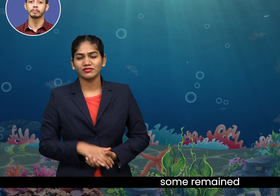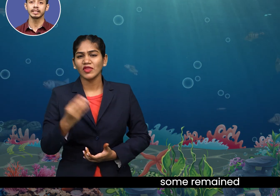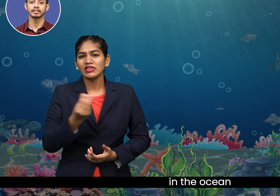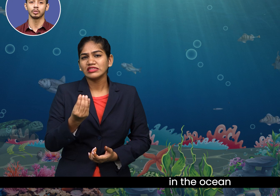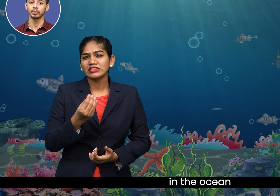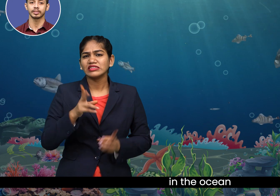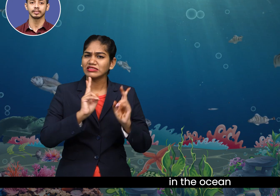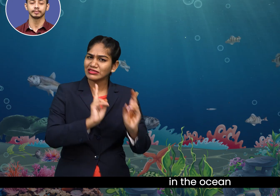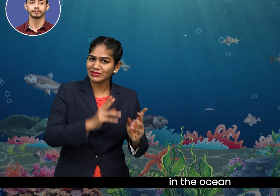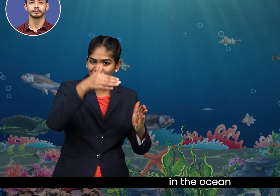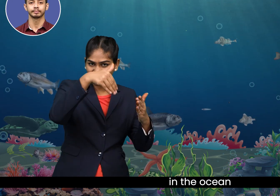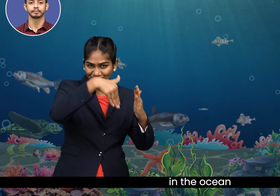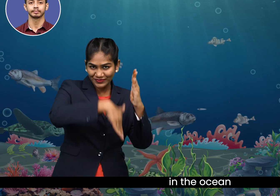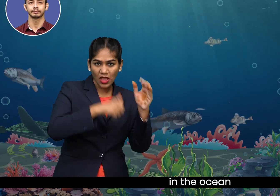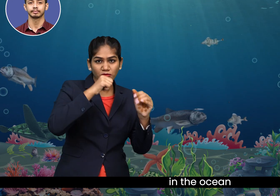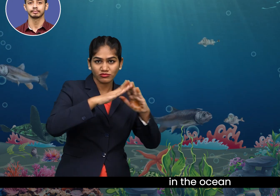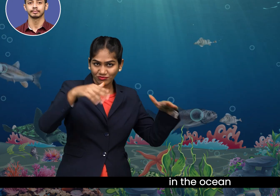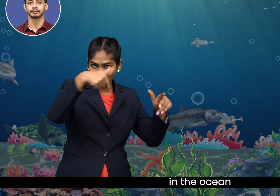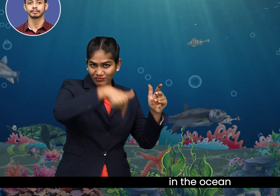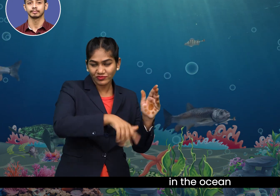some remained in the ocean